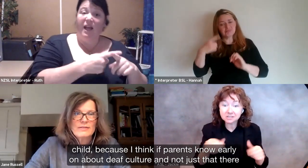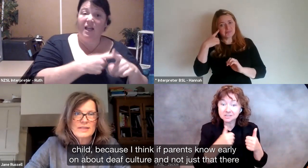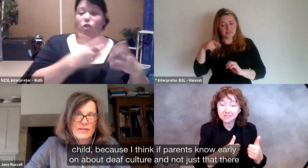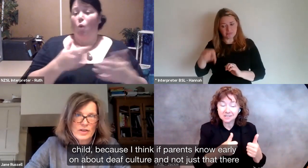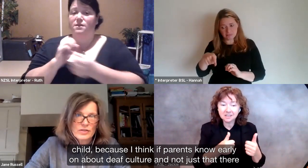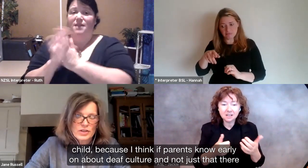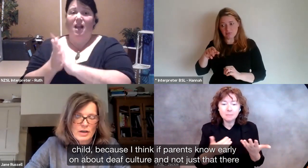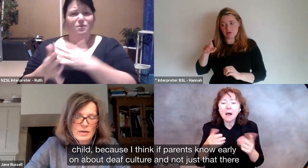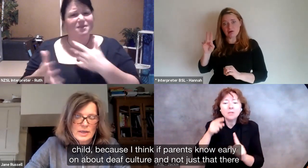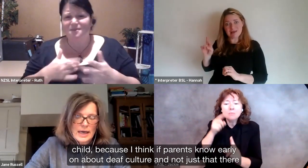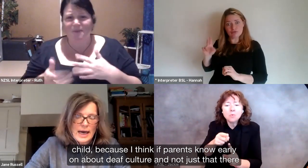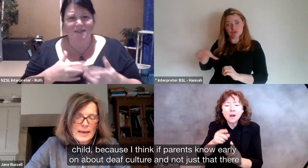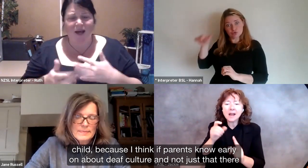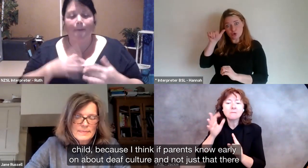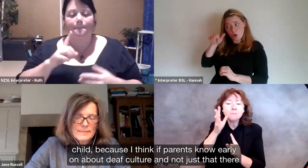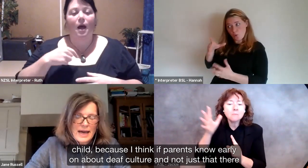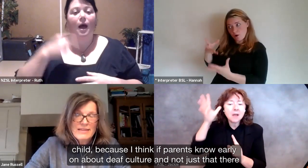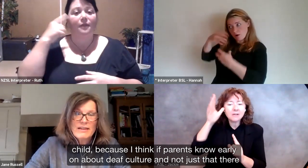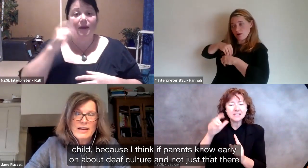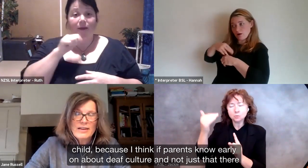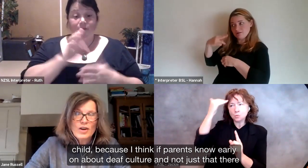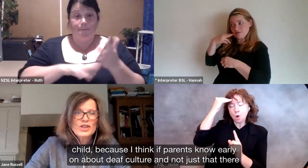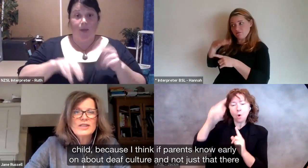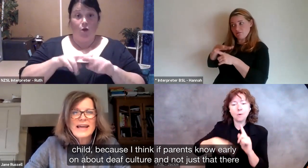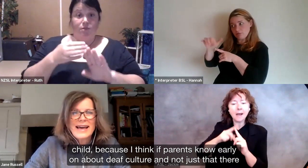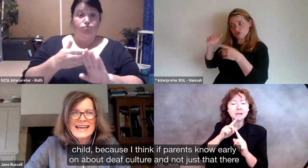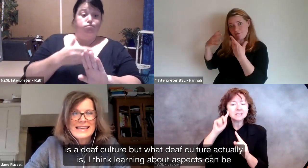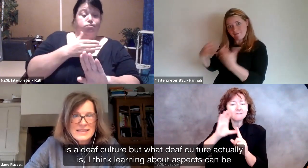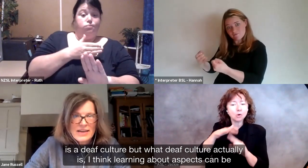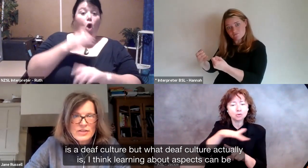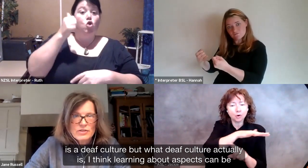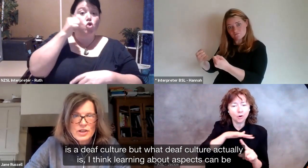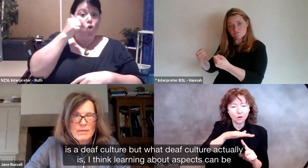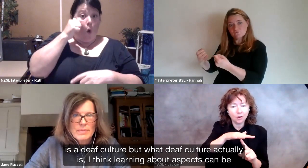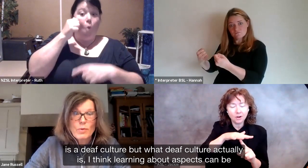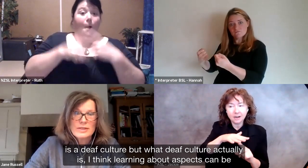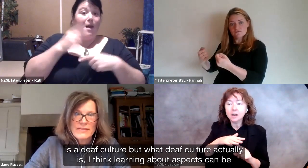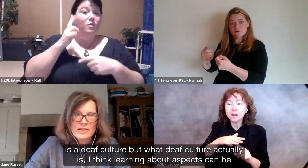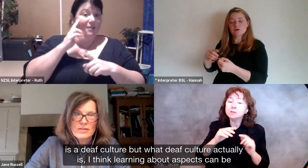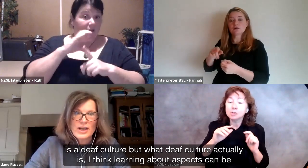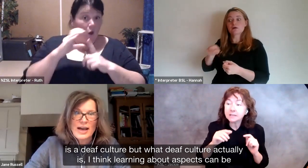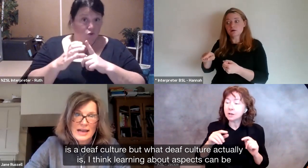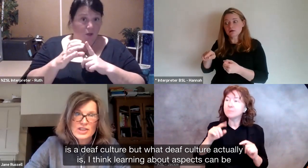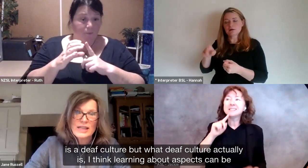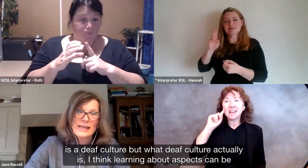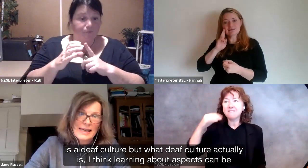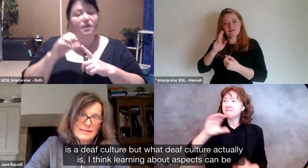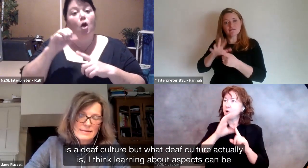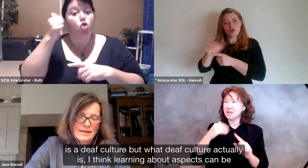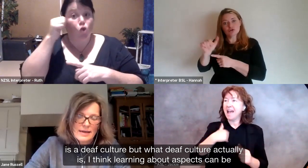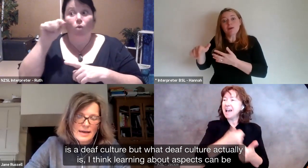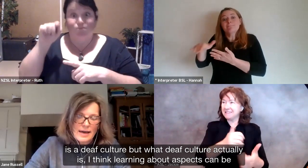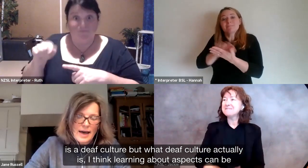about deaf culture, and that they're not just that there is a deaf culture, but what deaf culture actually